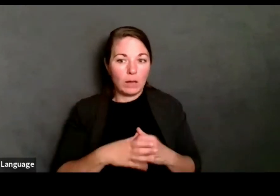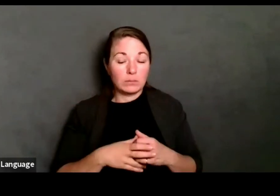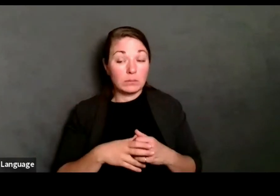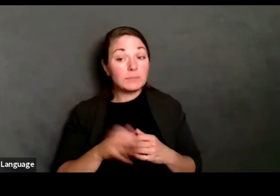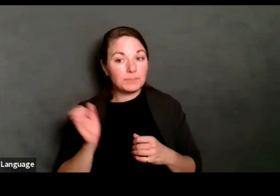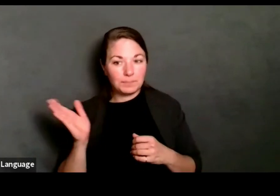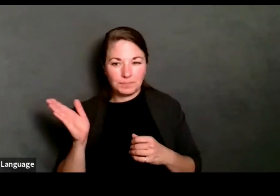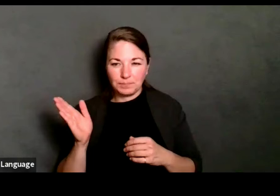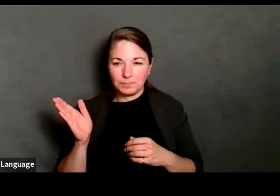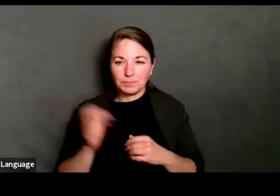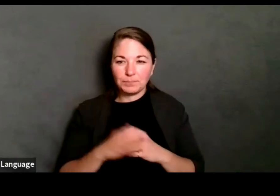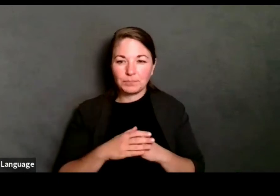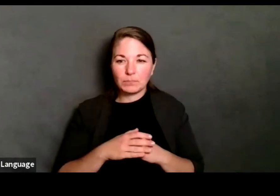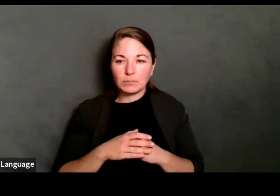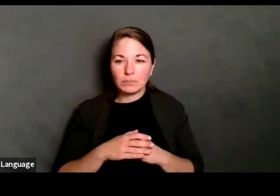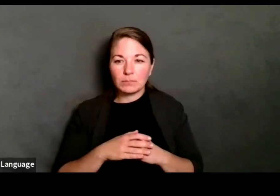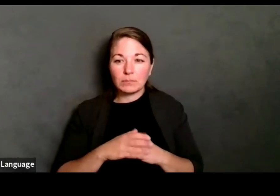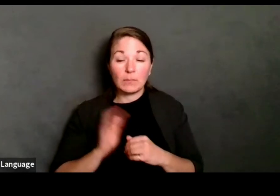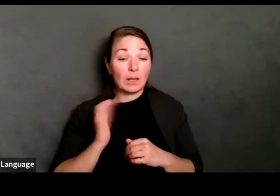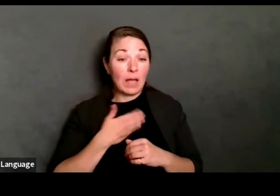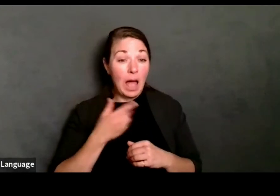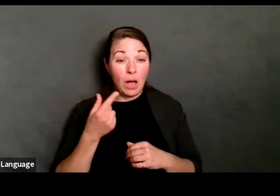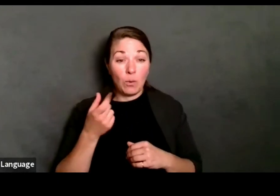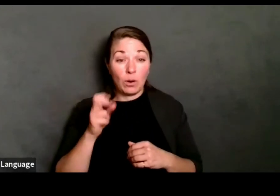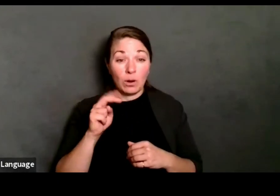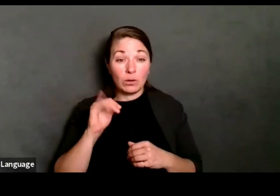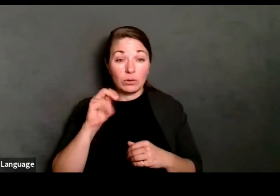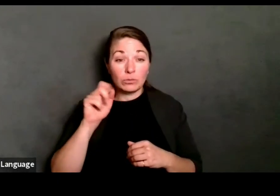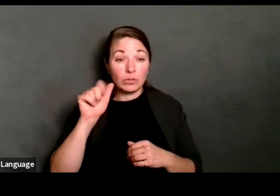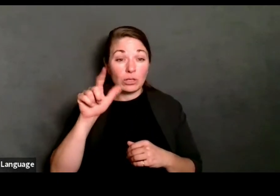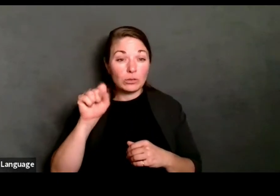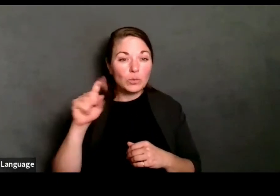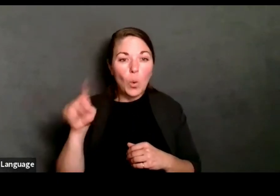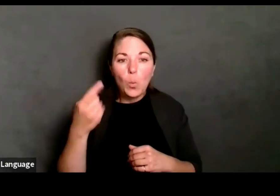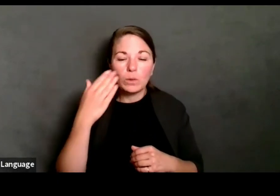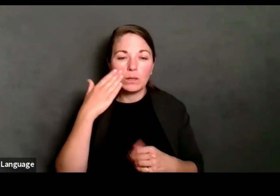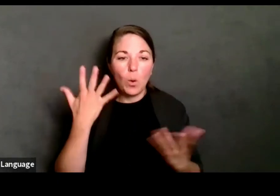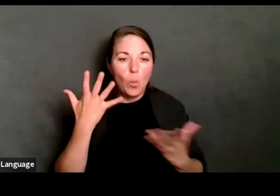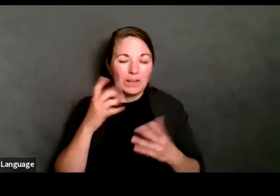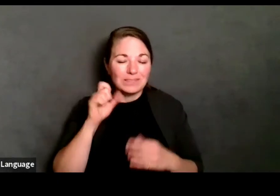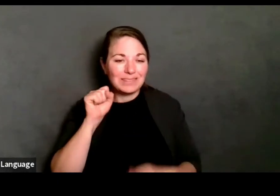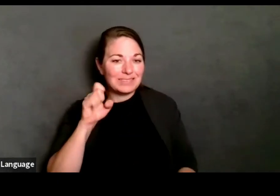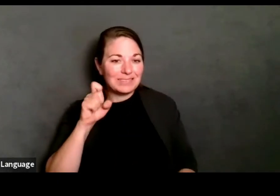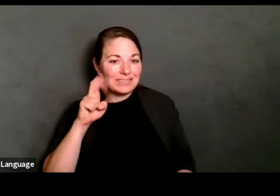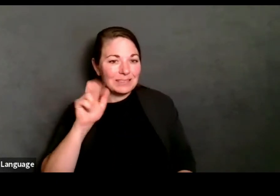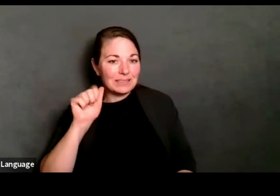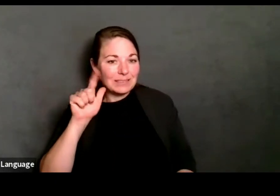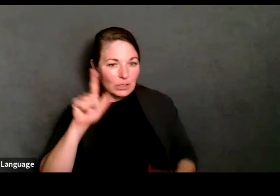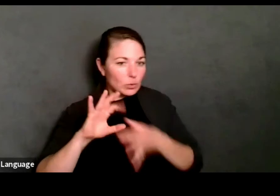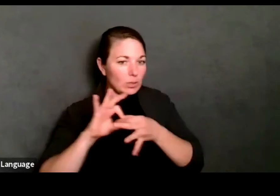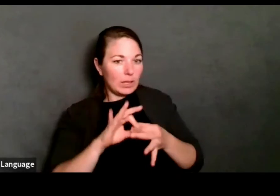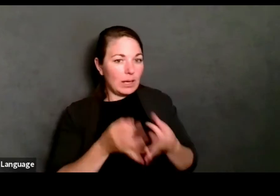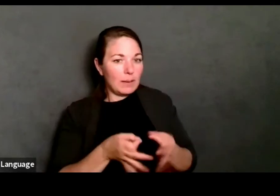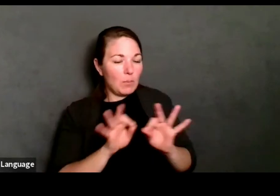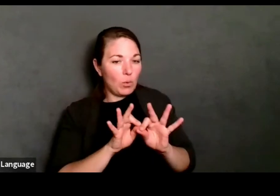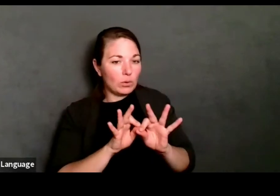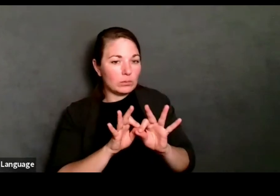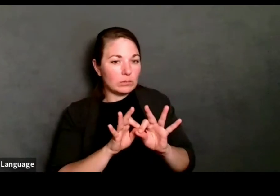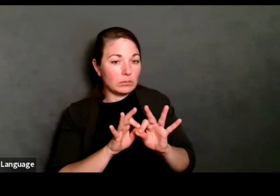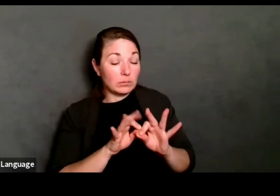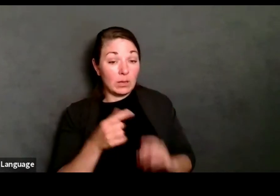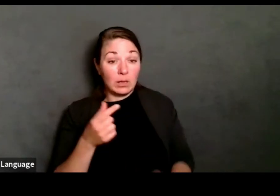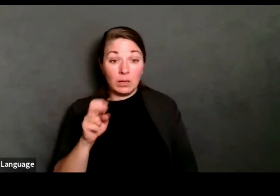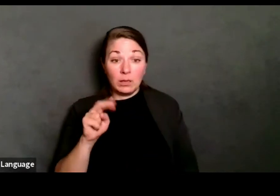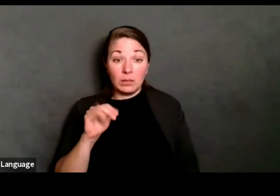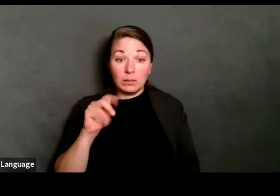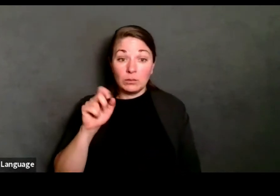genitals only know what's sexually relevant. Genital response just means it was a